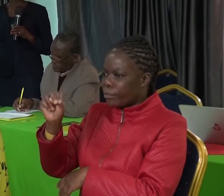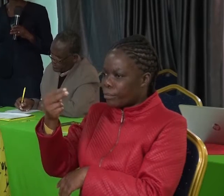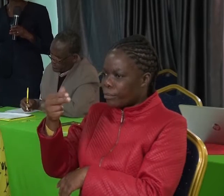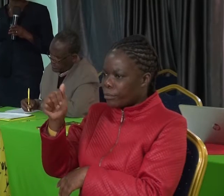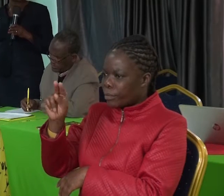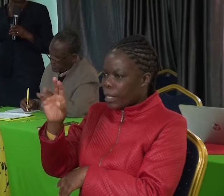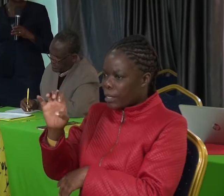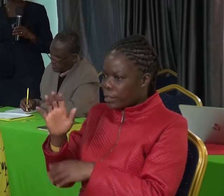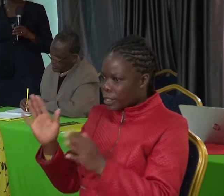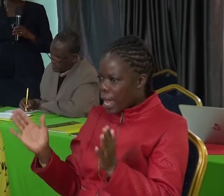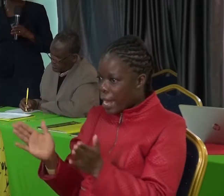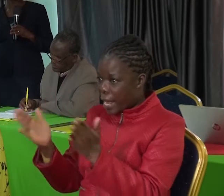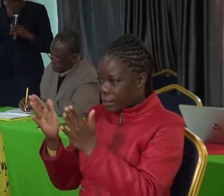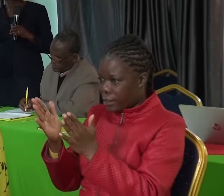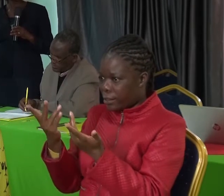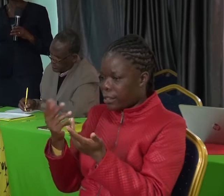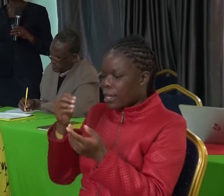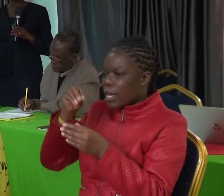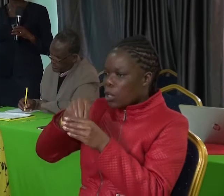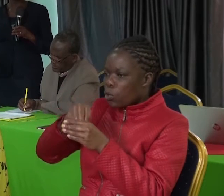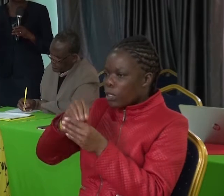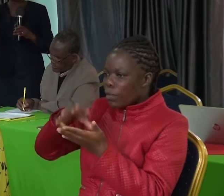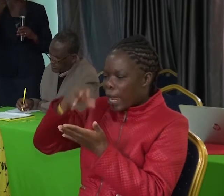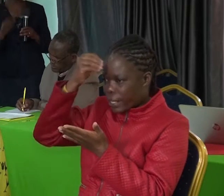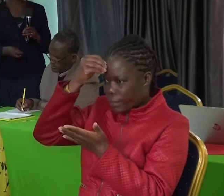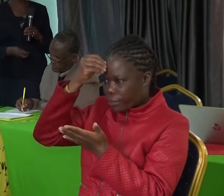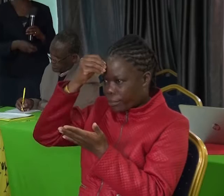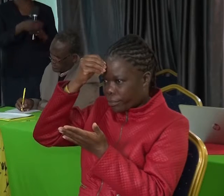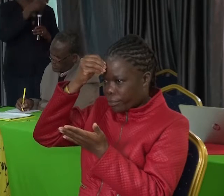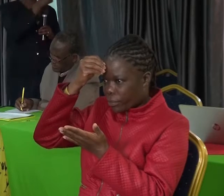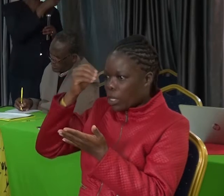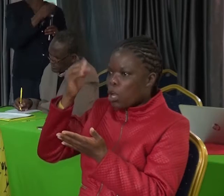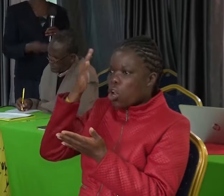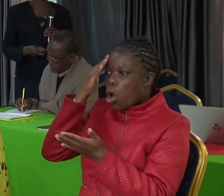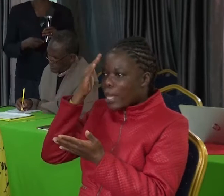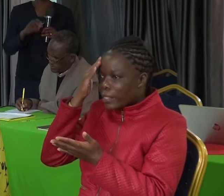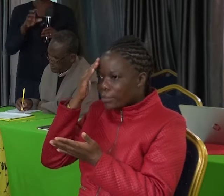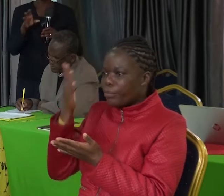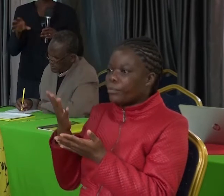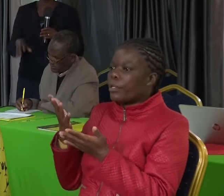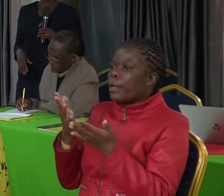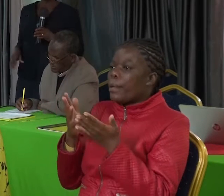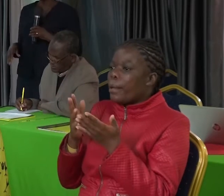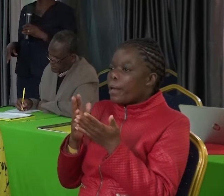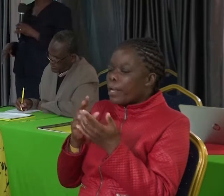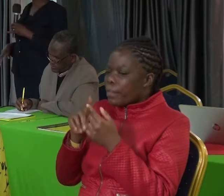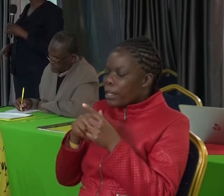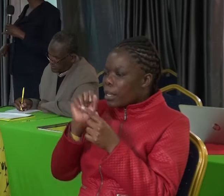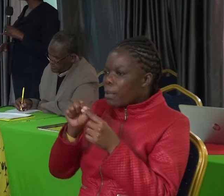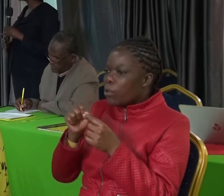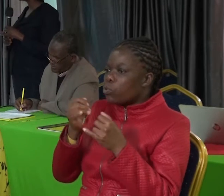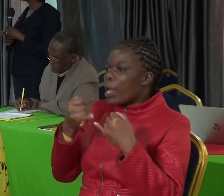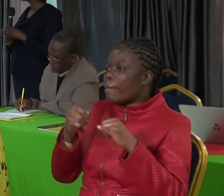learning pedagogies. So the teacher will be able to tap on this pedagogy and on that one and be able to